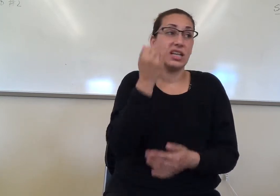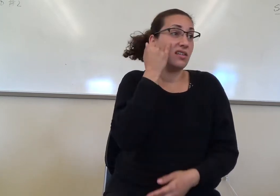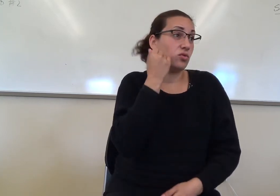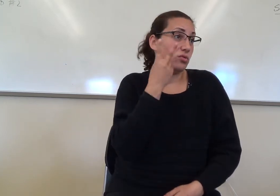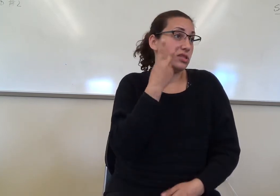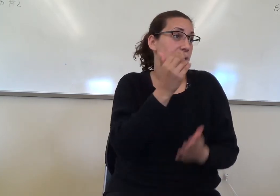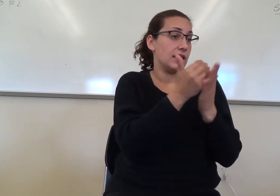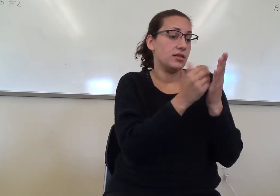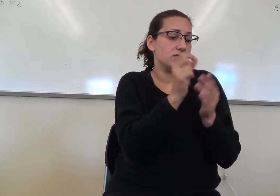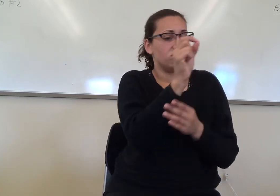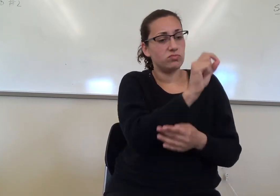this. Okay.